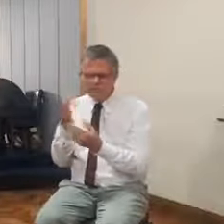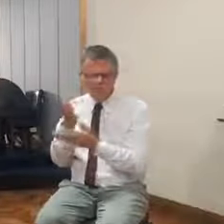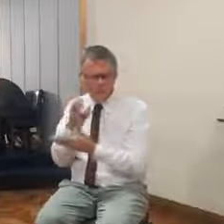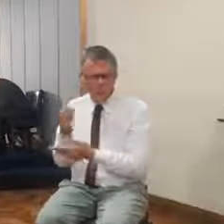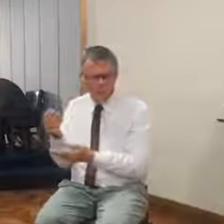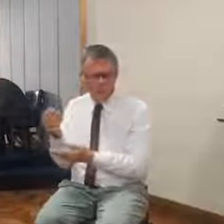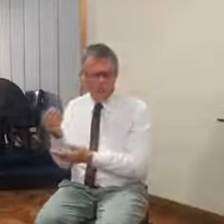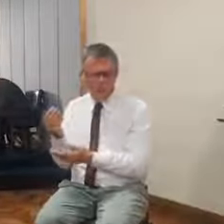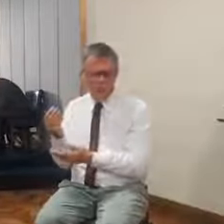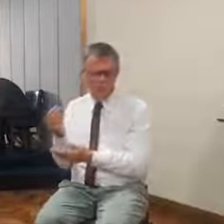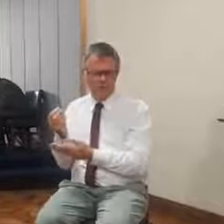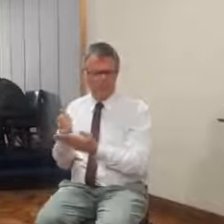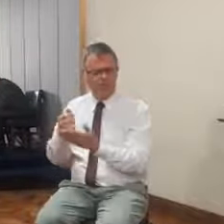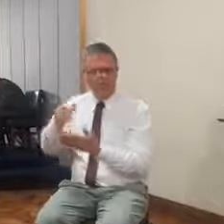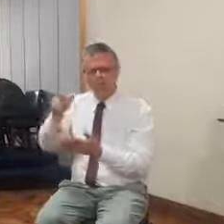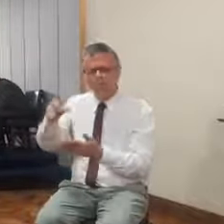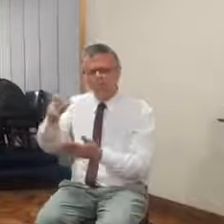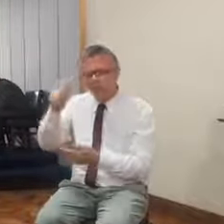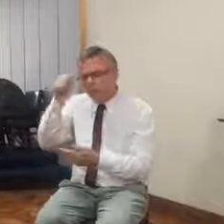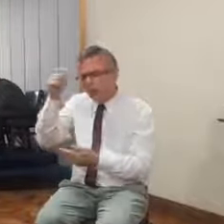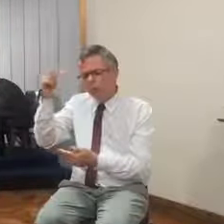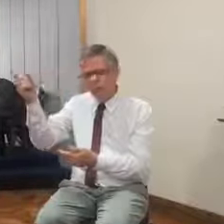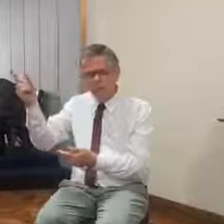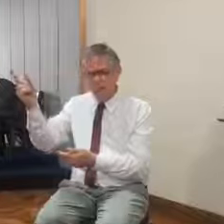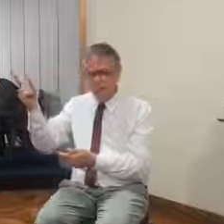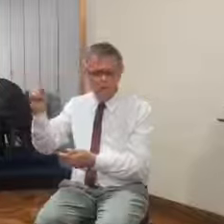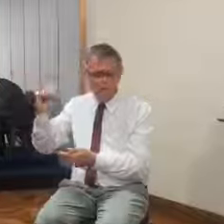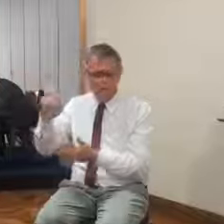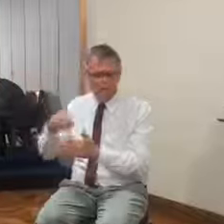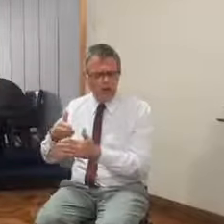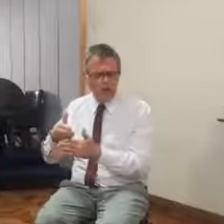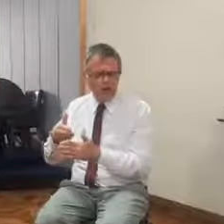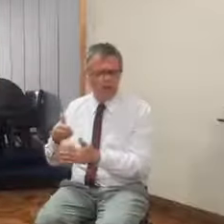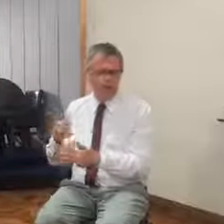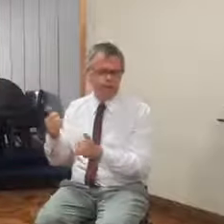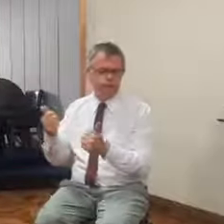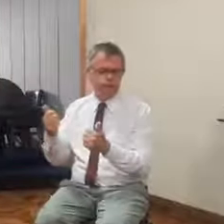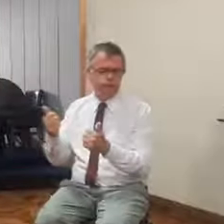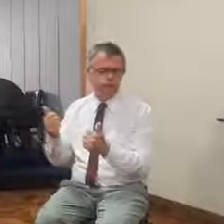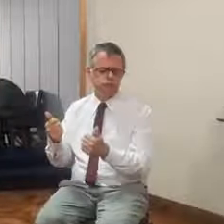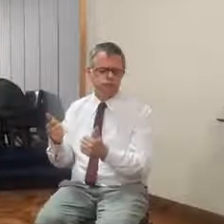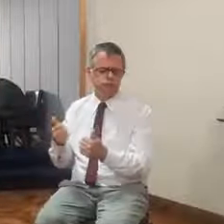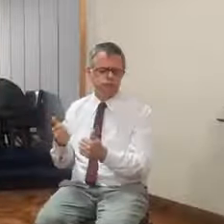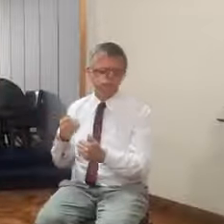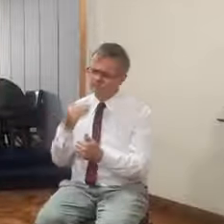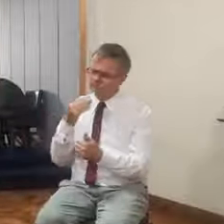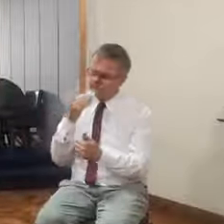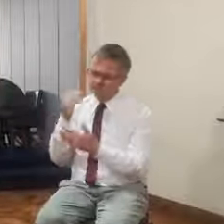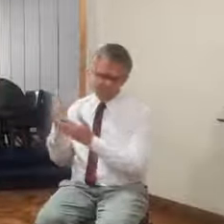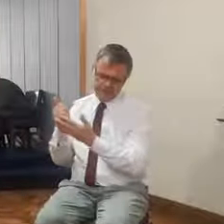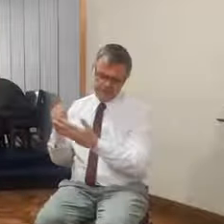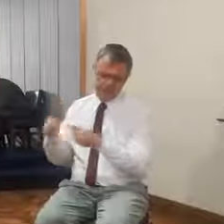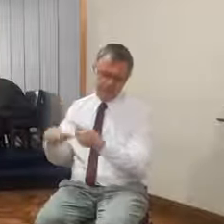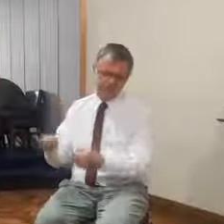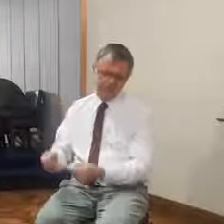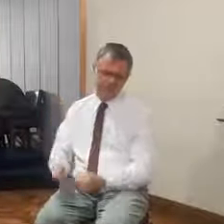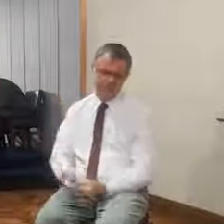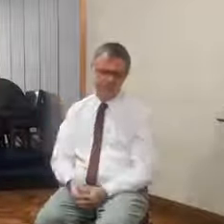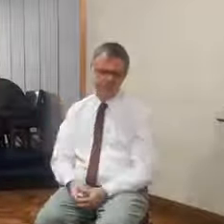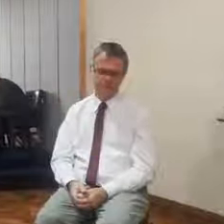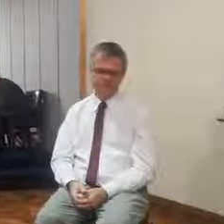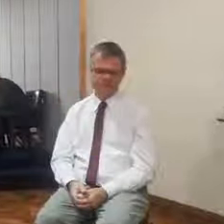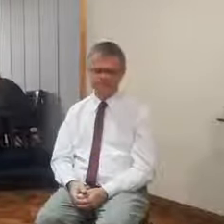and the work of our Savior, and that we may walk quietly with thee. Lord, help us, our gracious God,